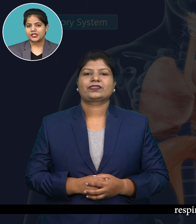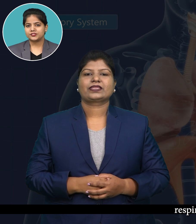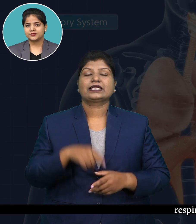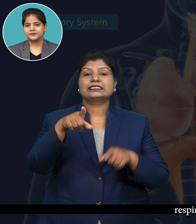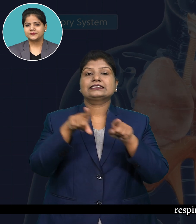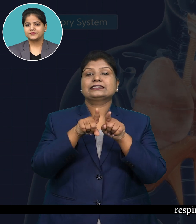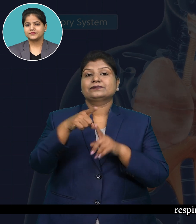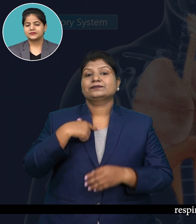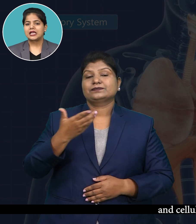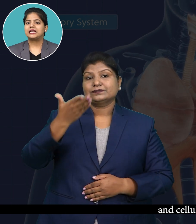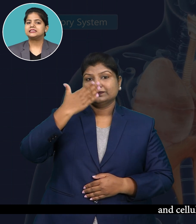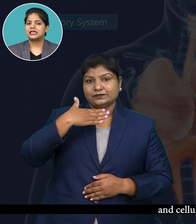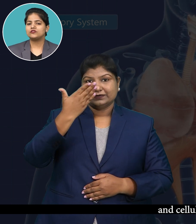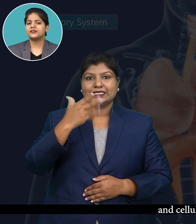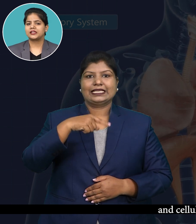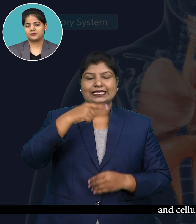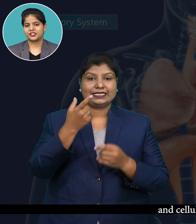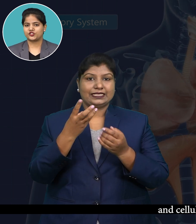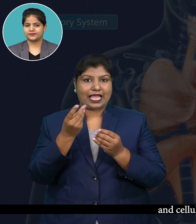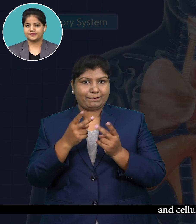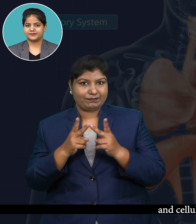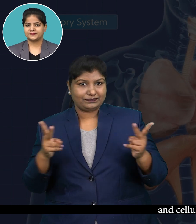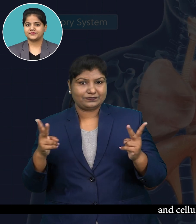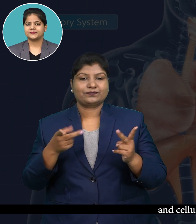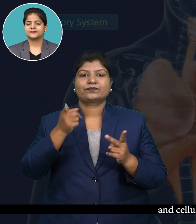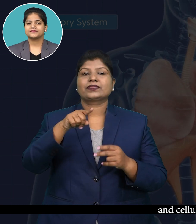respiration rate, and cellular respiration.